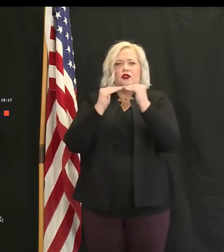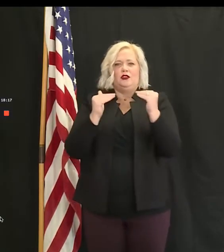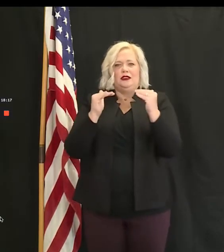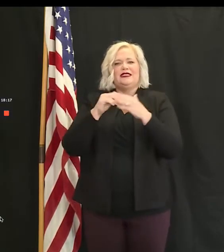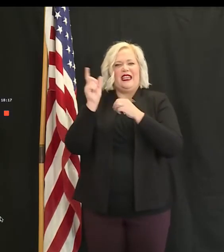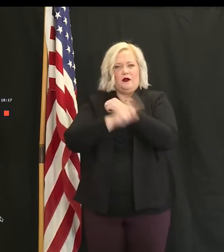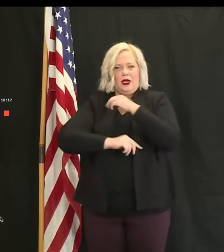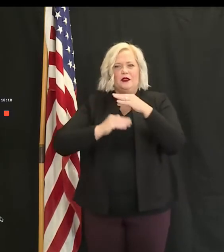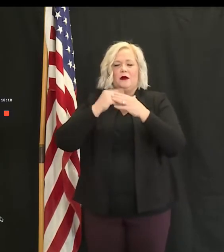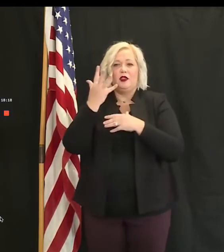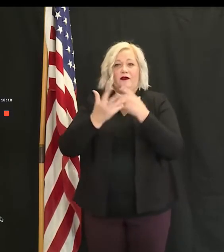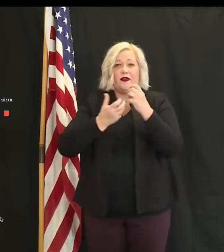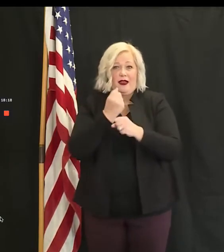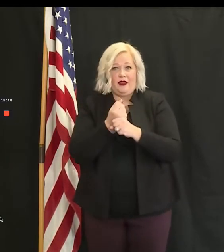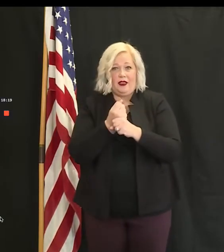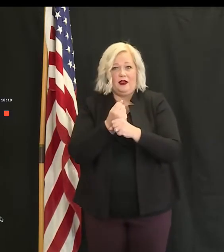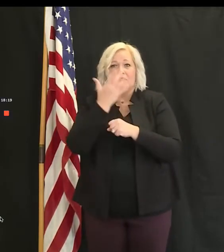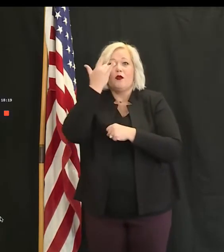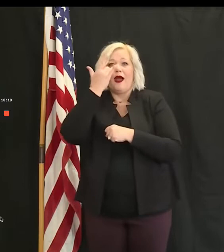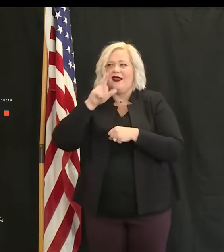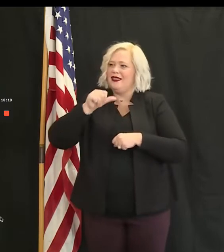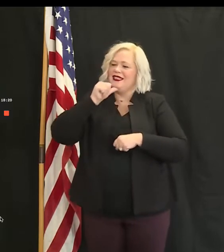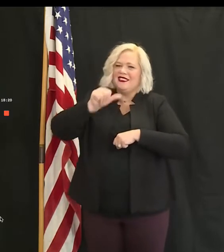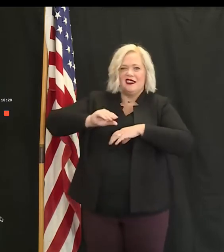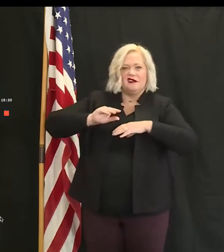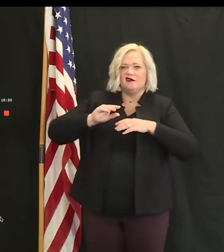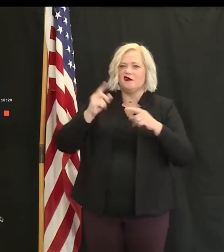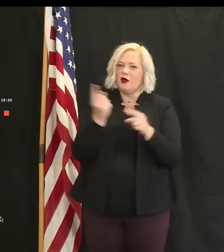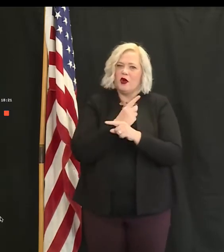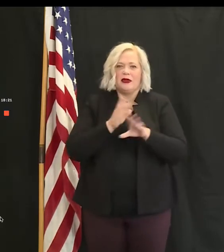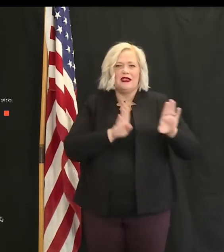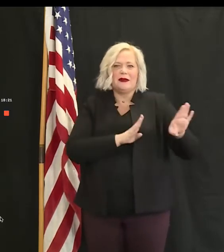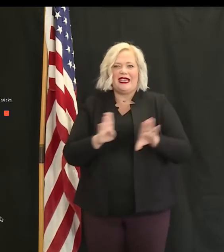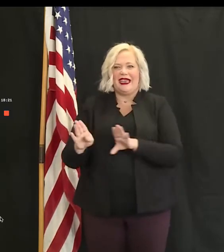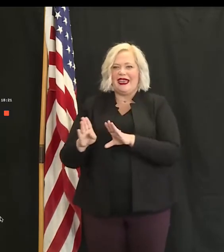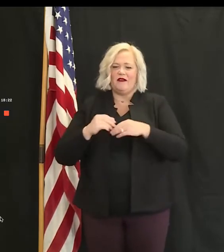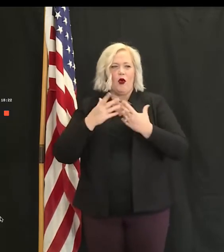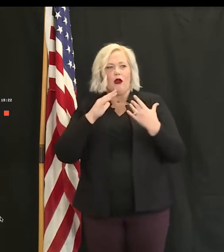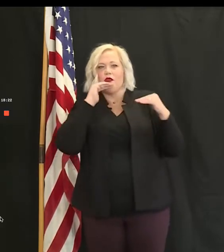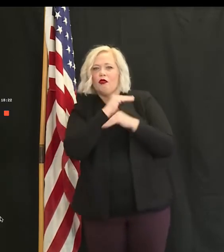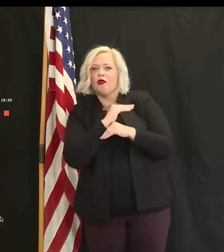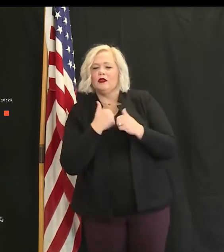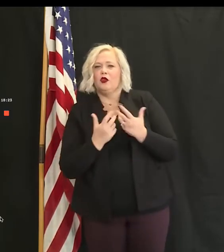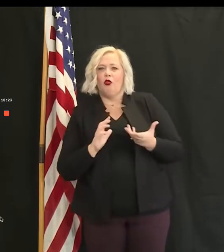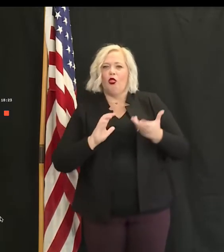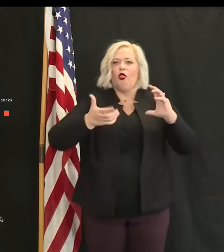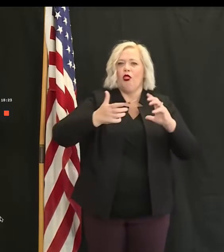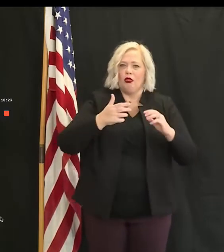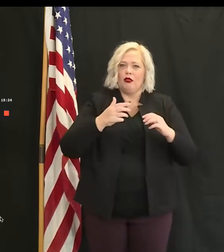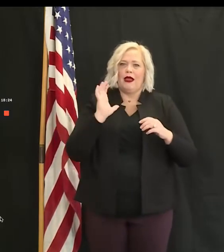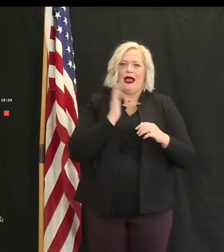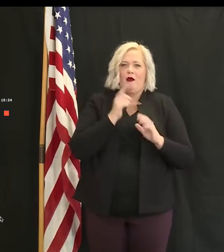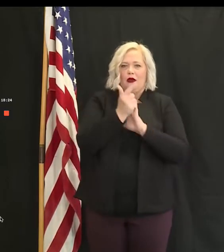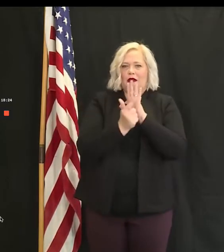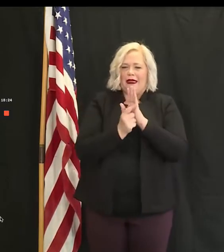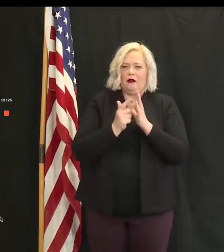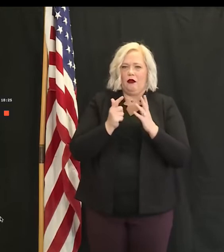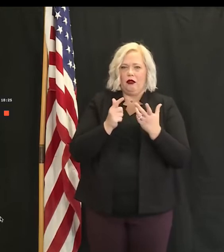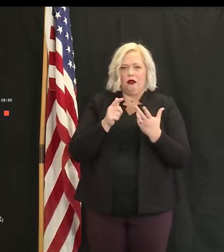for attempting to interfere or influence ongoing legal proceedings related to the Flint water crisis, and one count